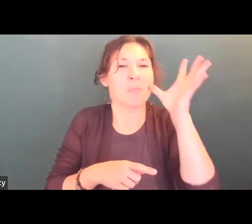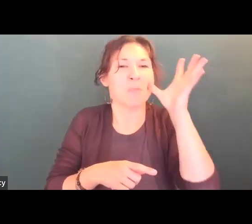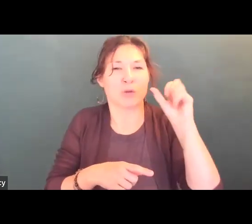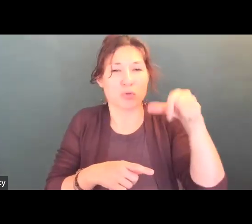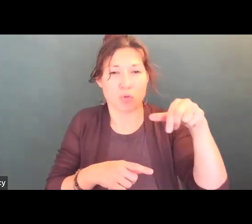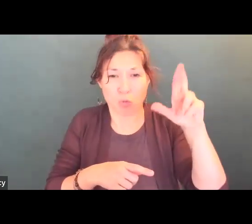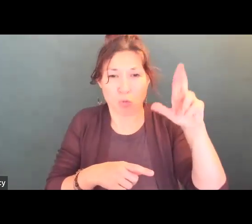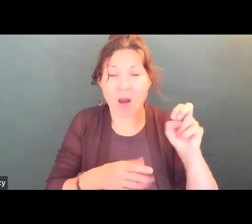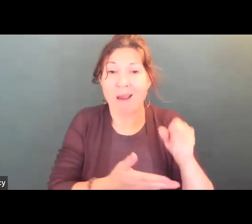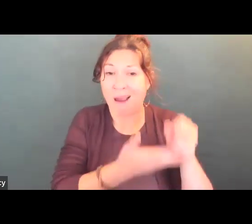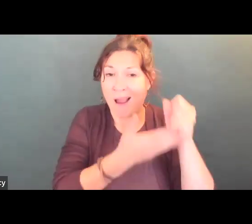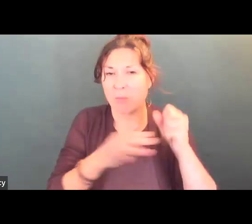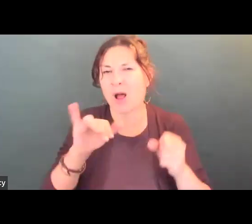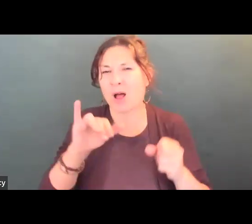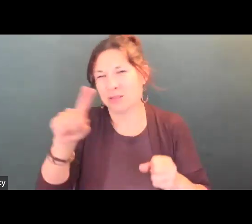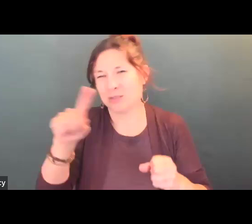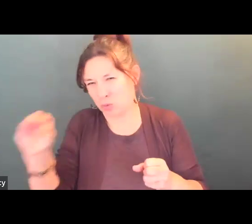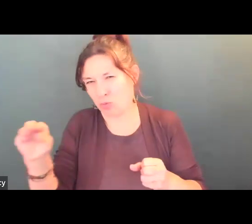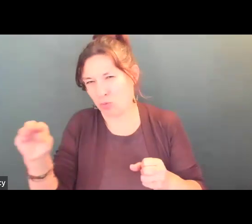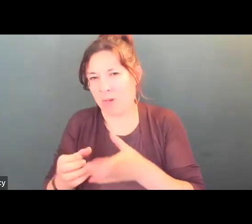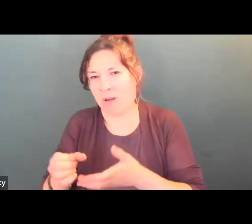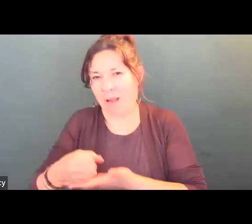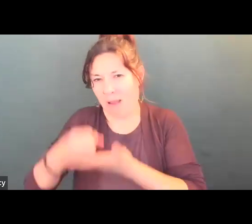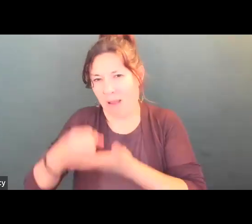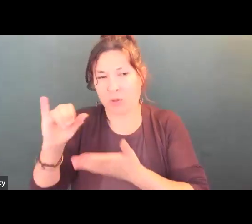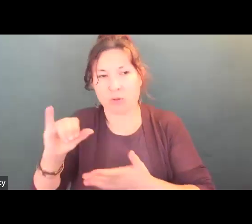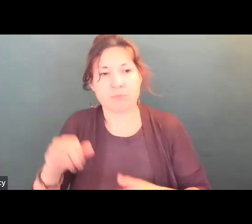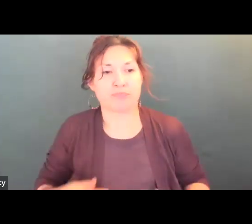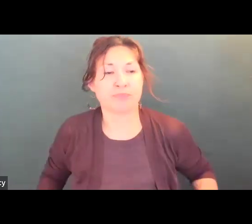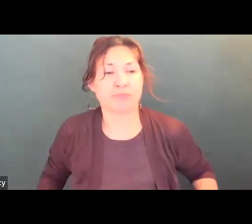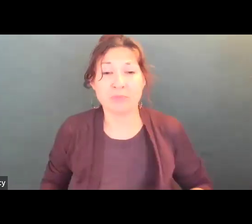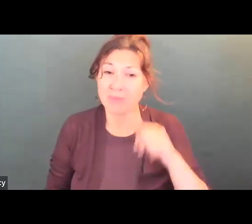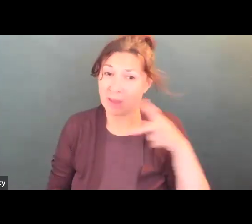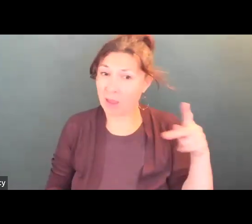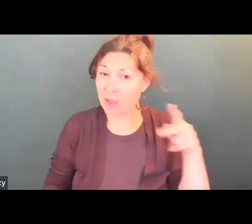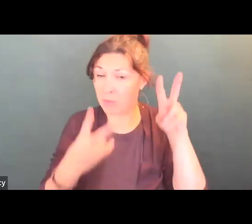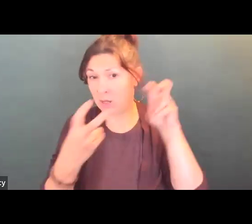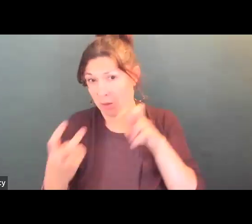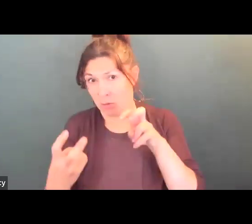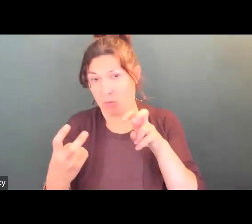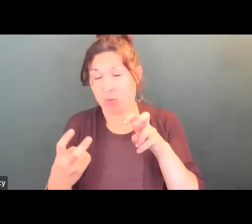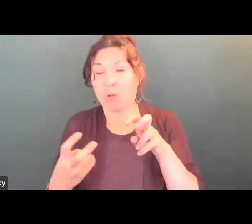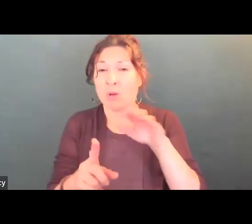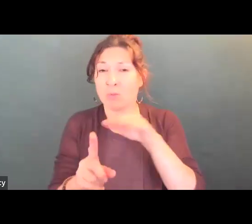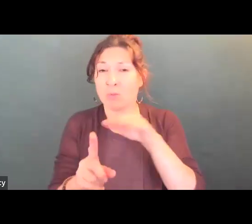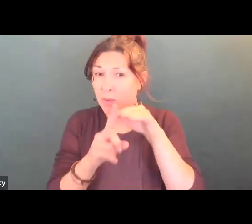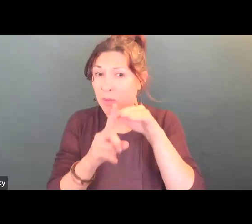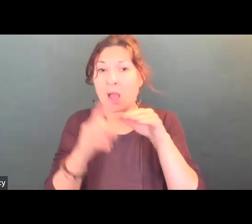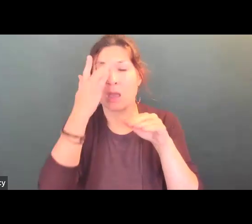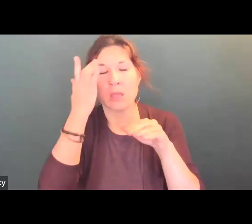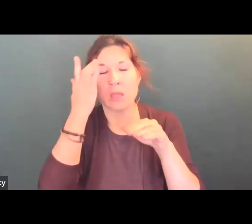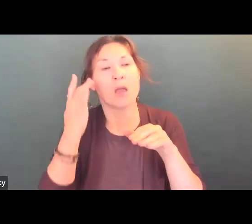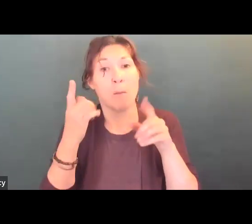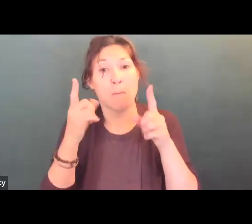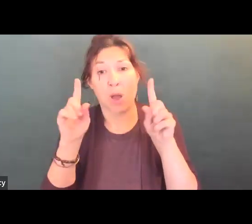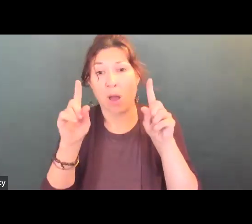Once the caregivers, just as a reminder in downloading the apps, once they download the apps, you as parents